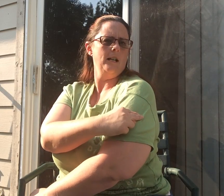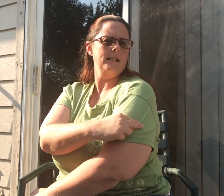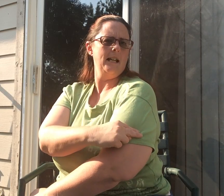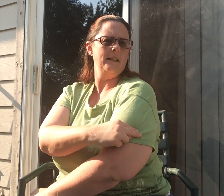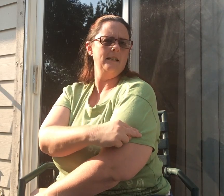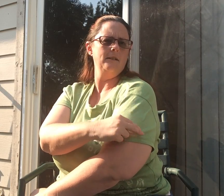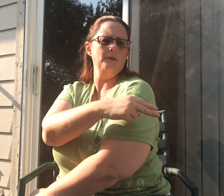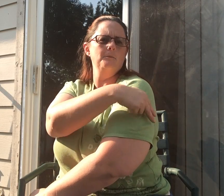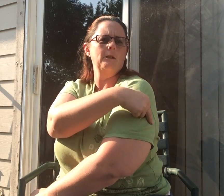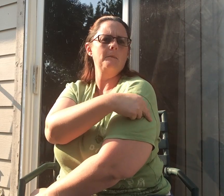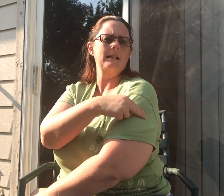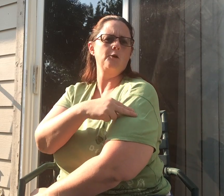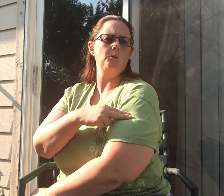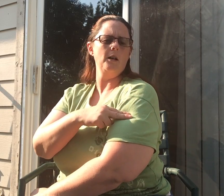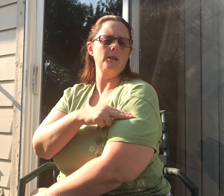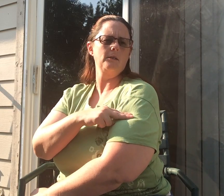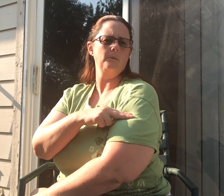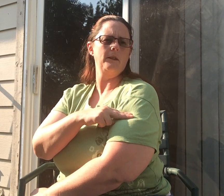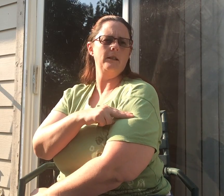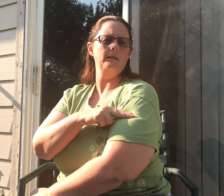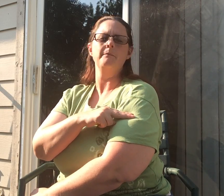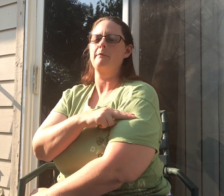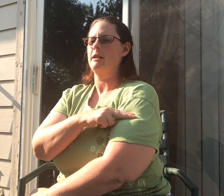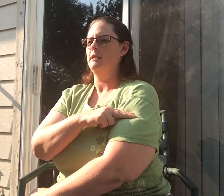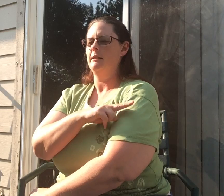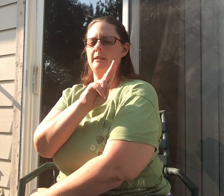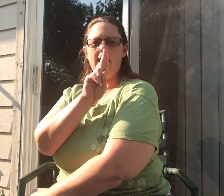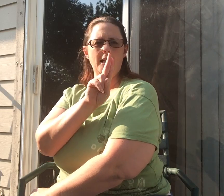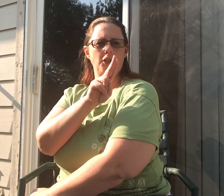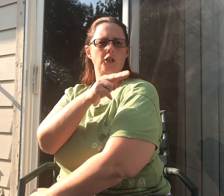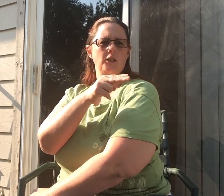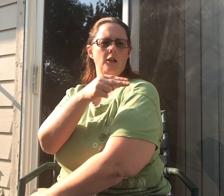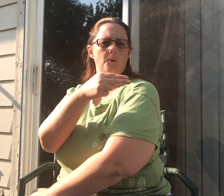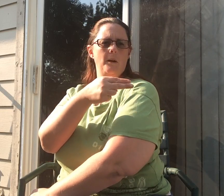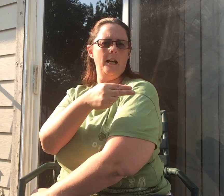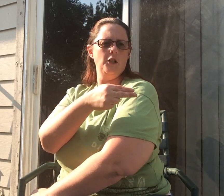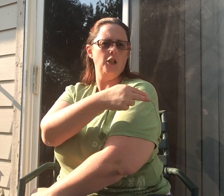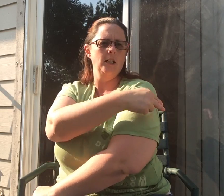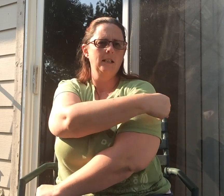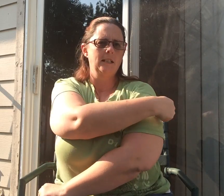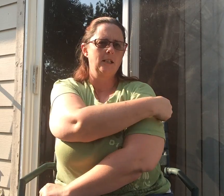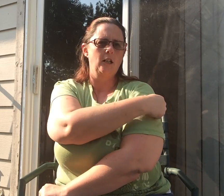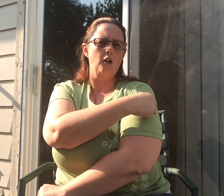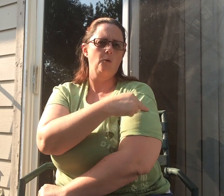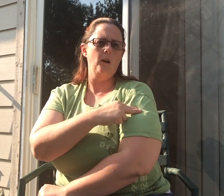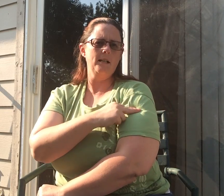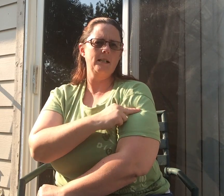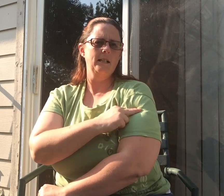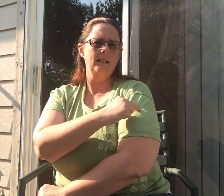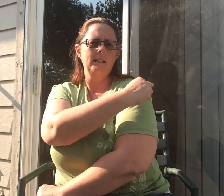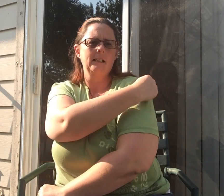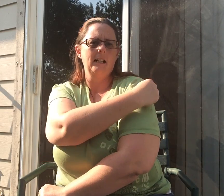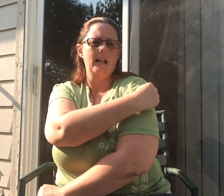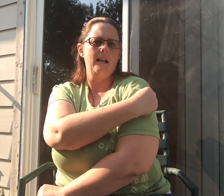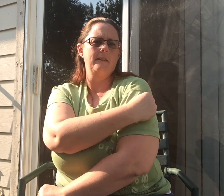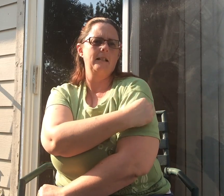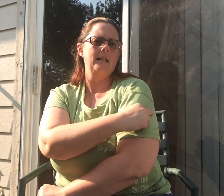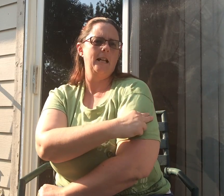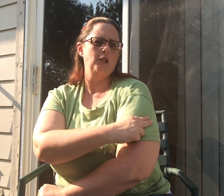across, and then you're going to make a cross with the H. So H cross, and then an H